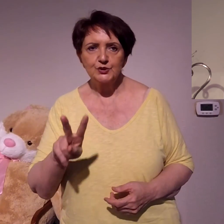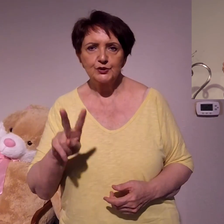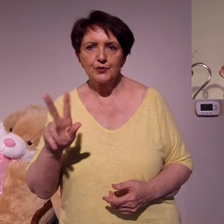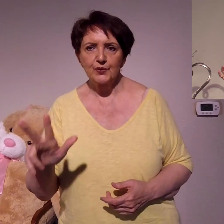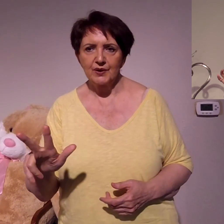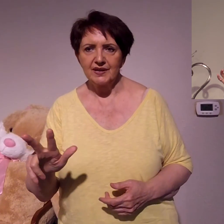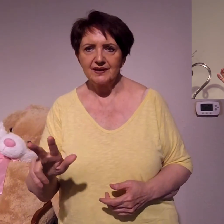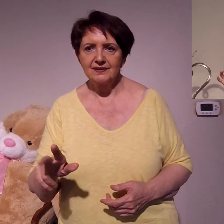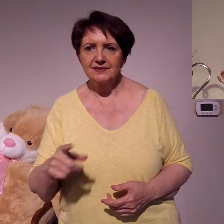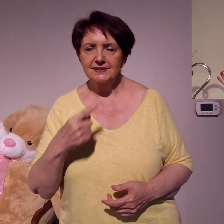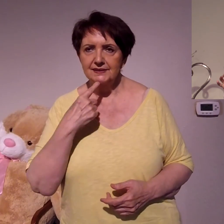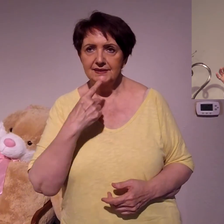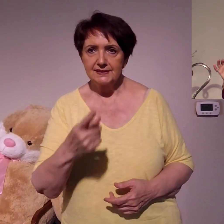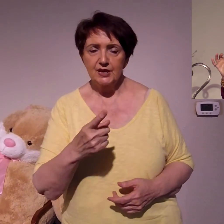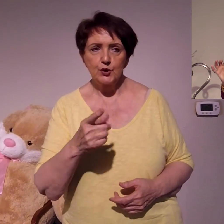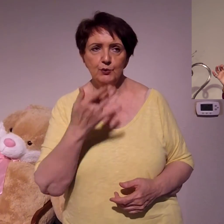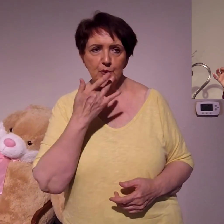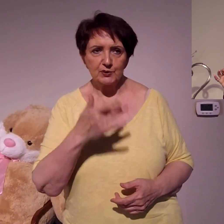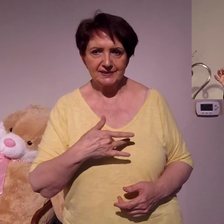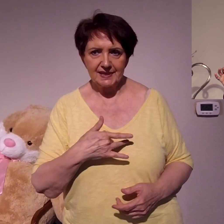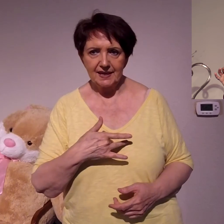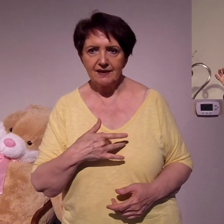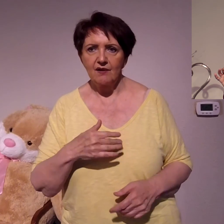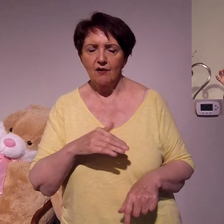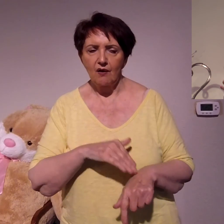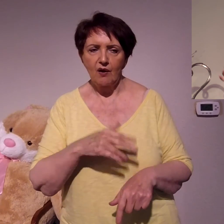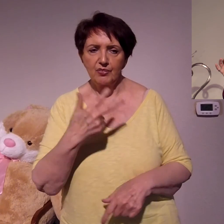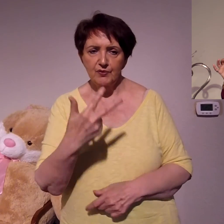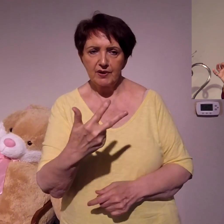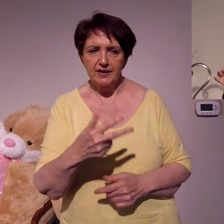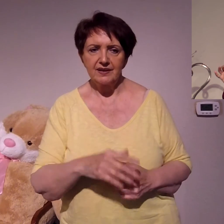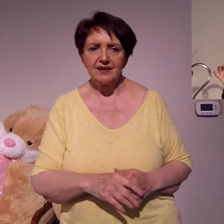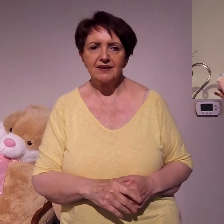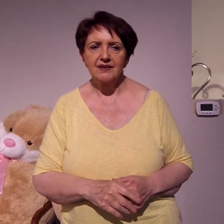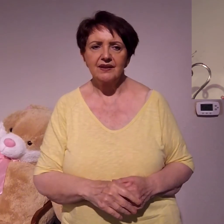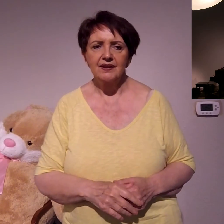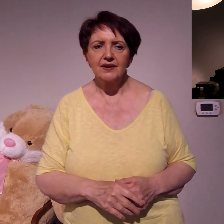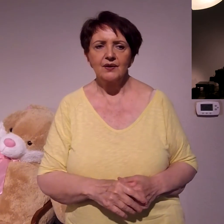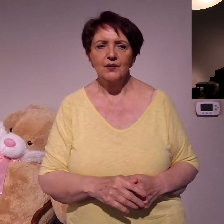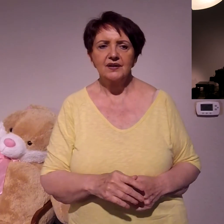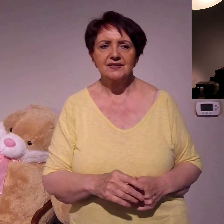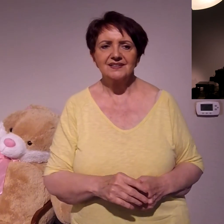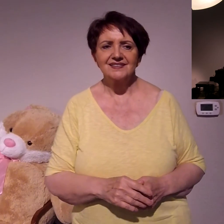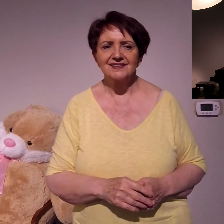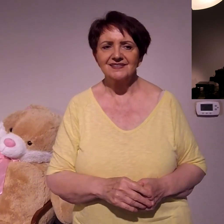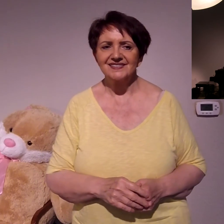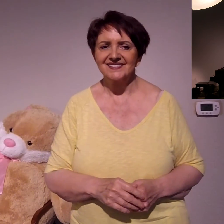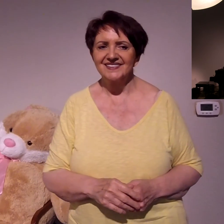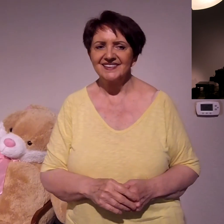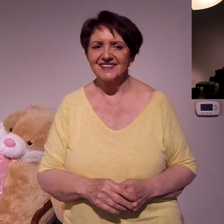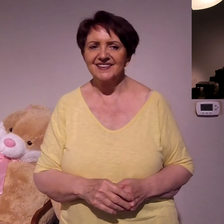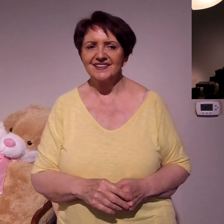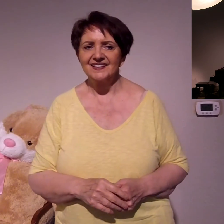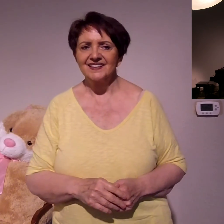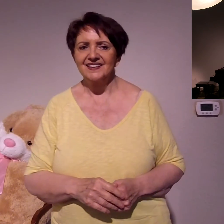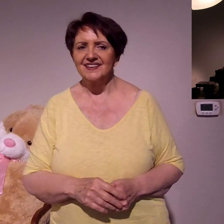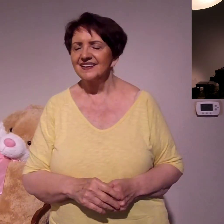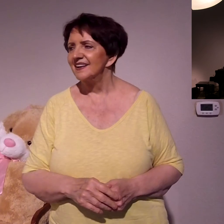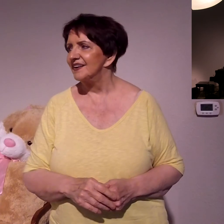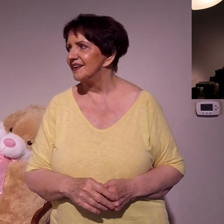the overflow. You'll move towards that next person, that intimate relationship, the one you have right now, by doing so.